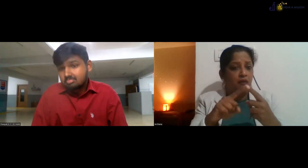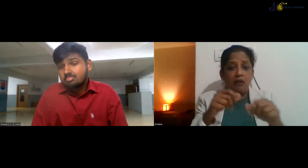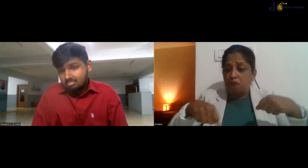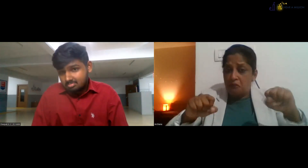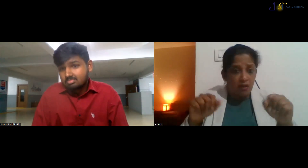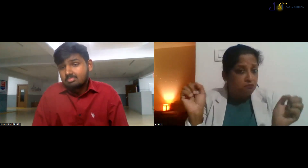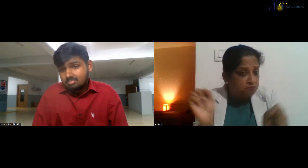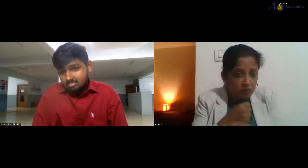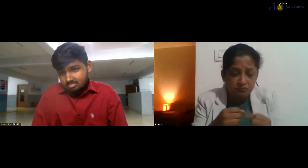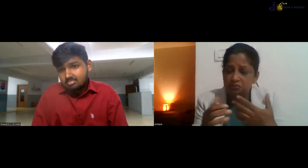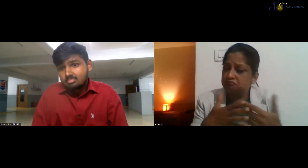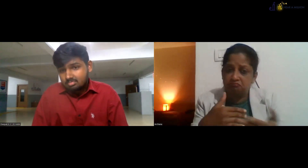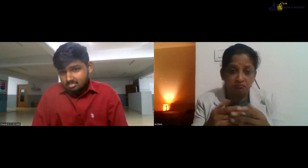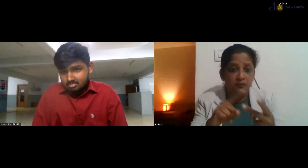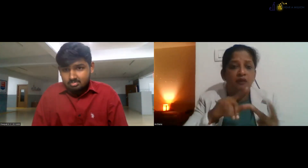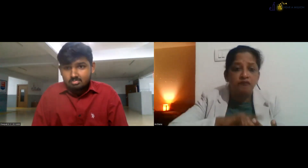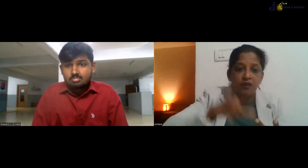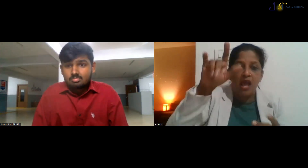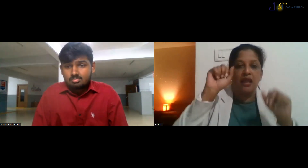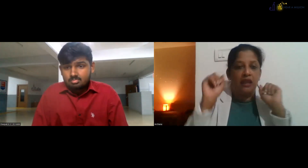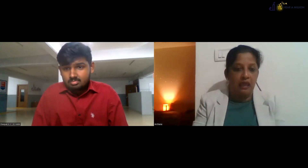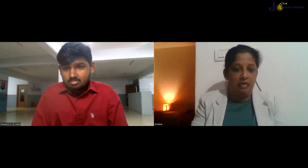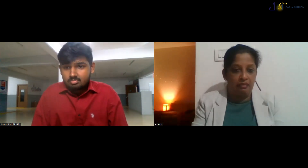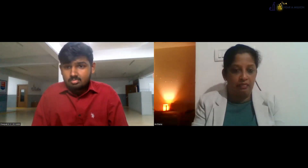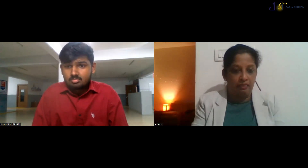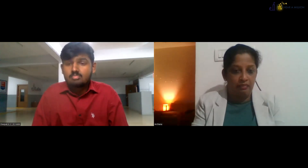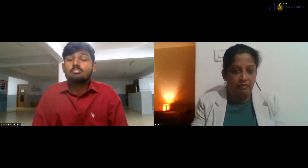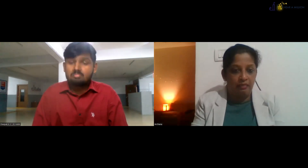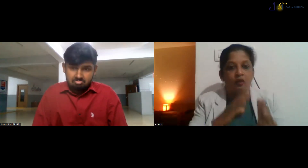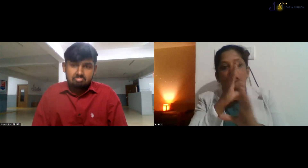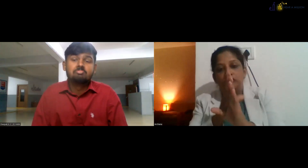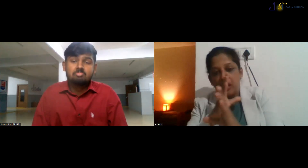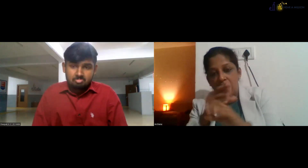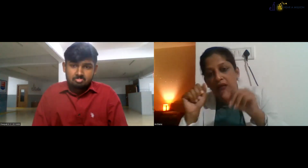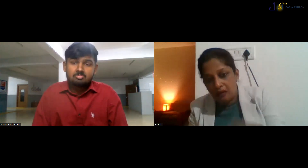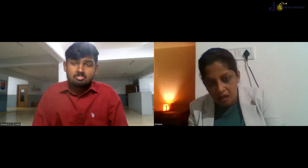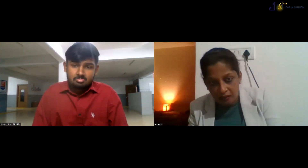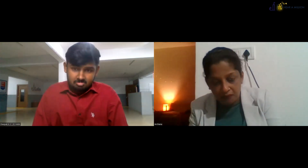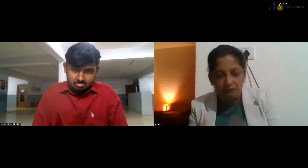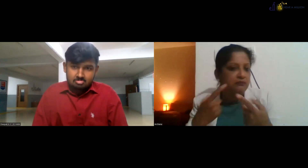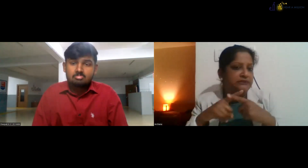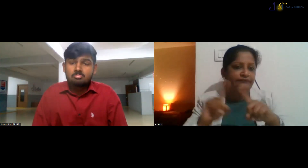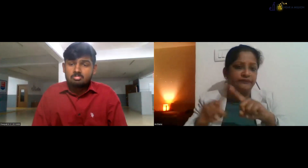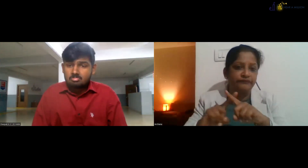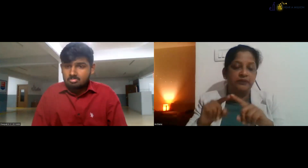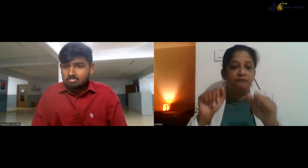we can travel to the world, whether if we don't have a bike, whether we can travel to the through flight as